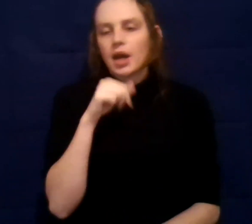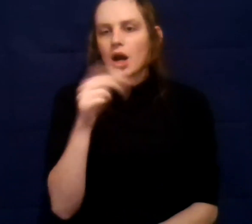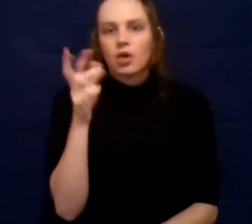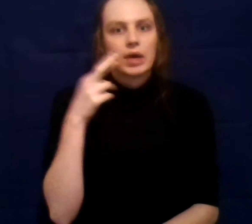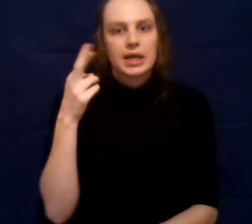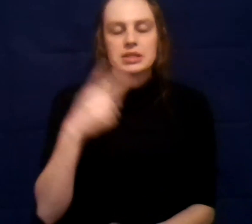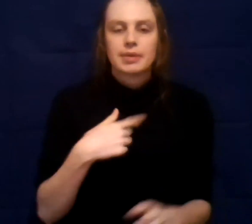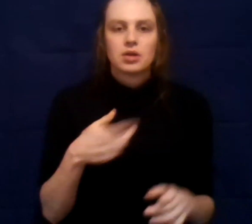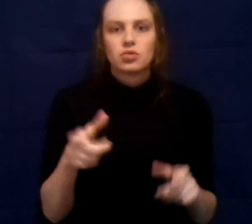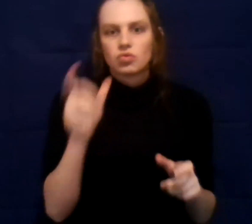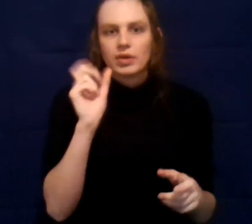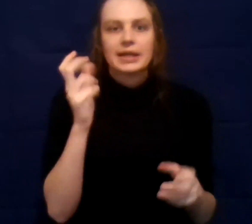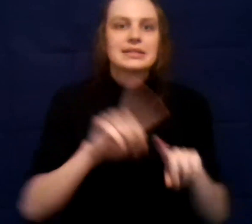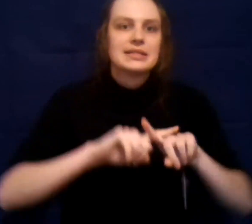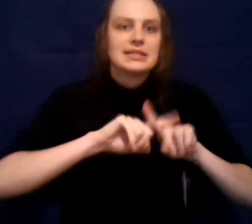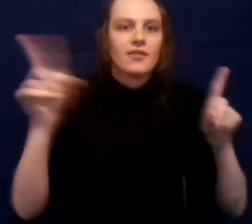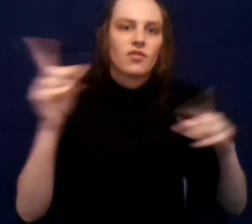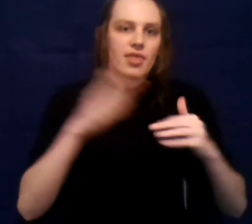other people my age.